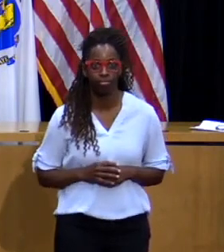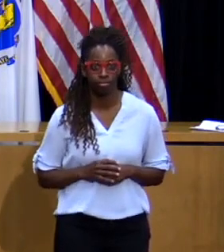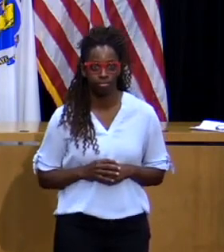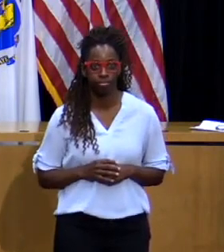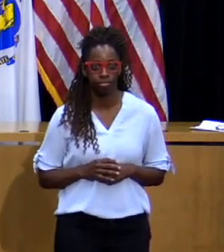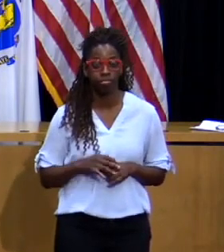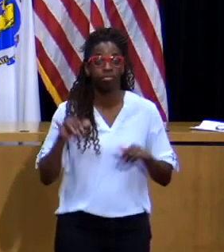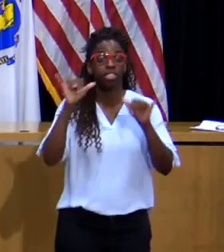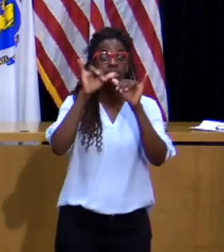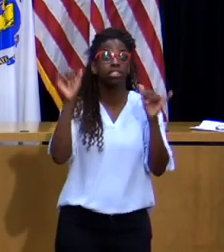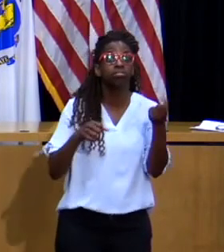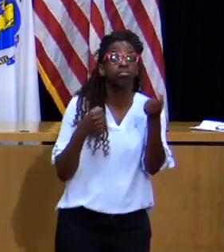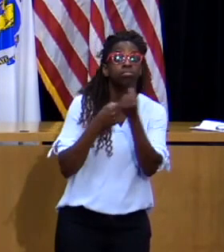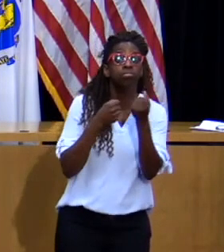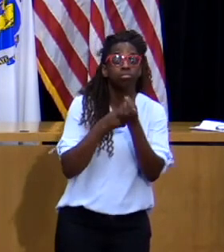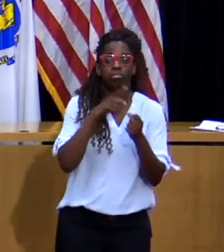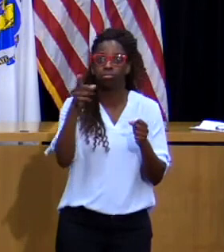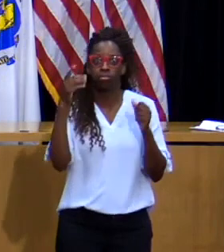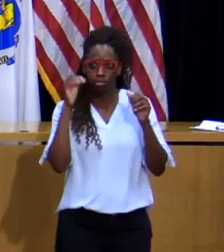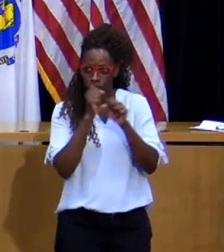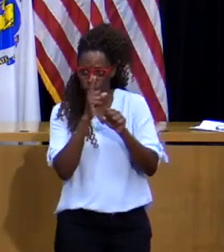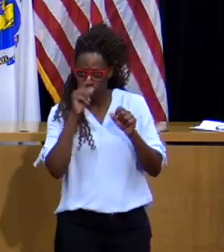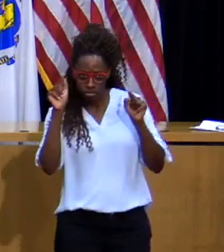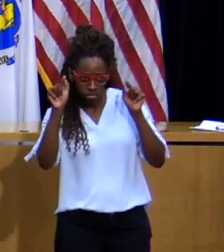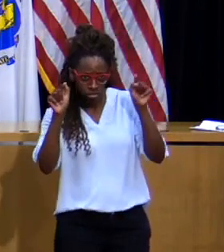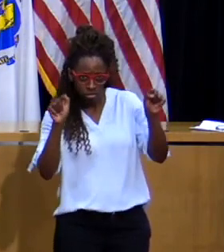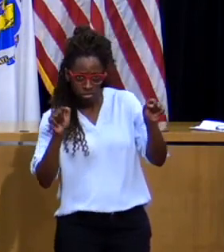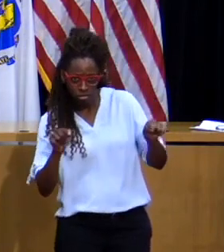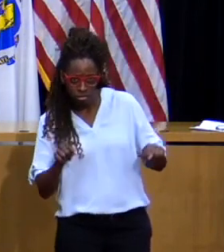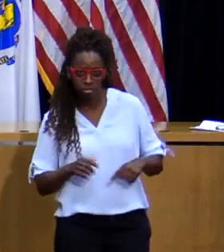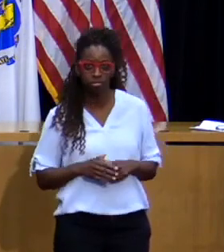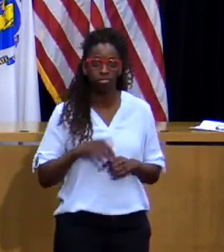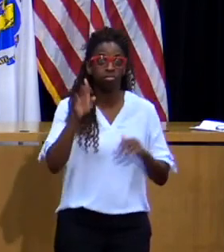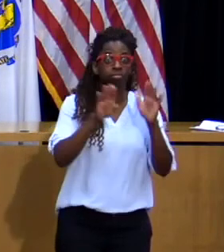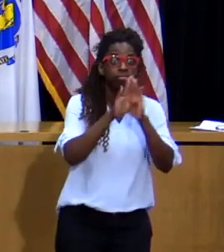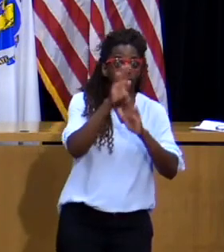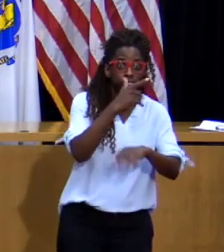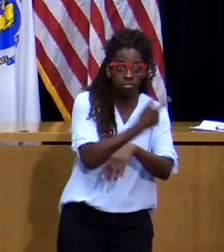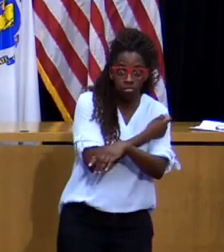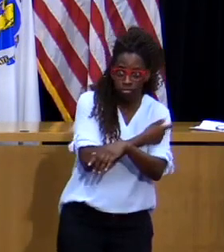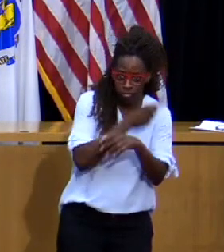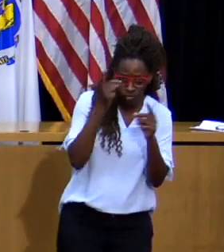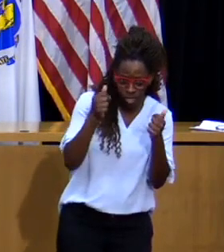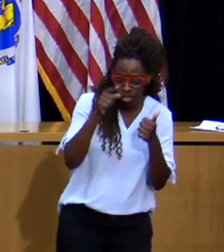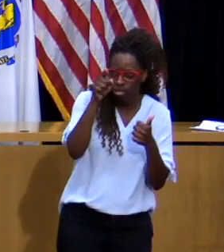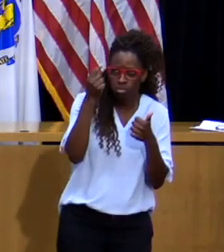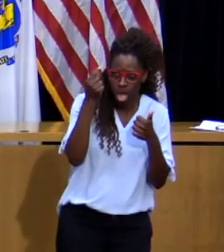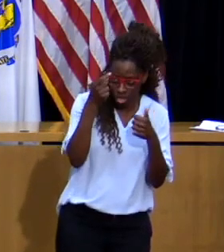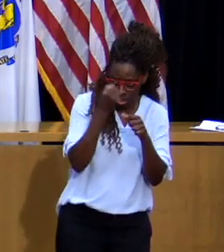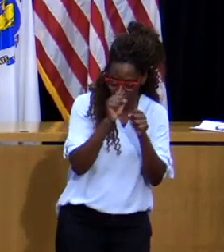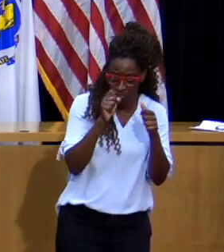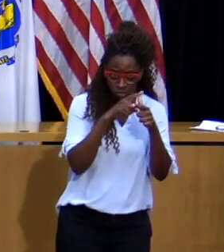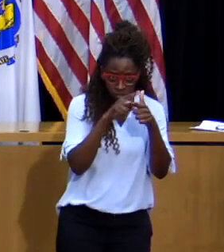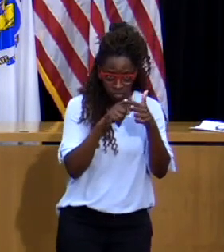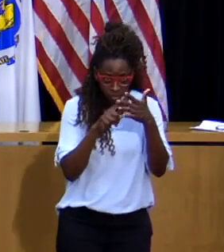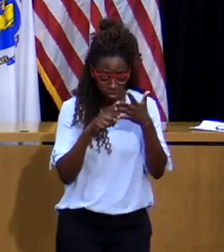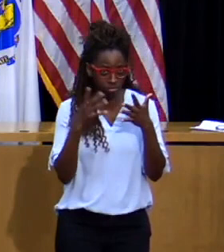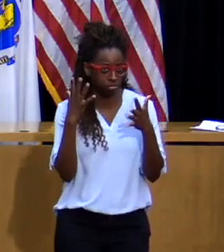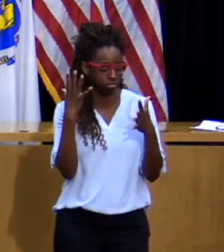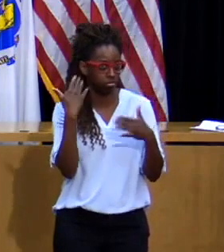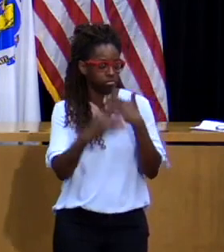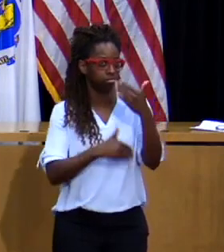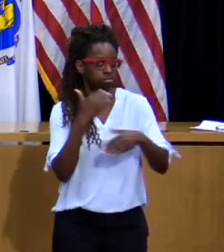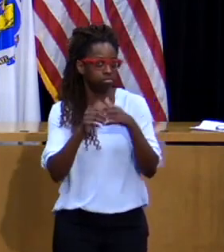and while the pace of development of these vaccines has been unprecedented, what the group also really focused on is